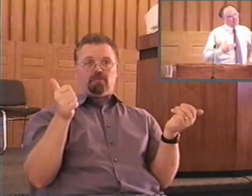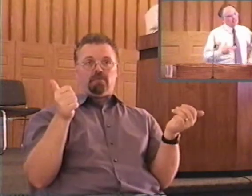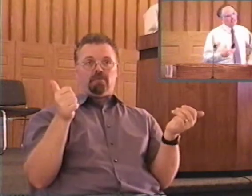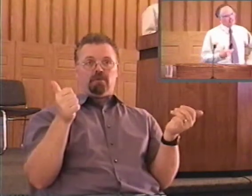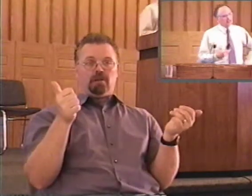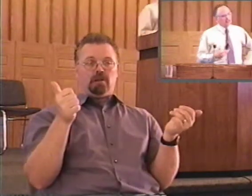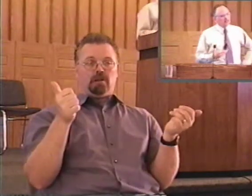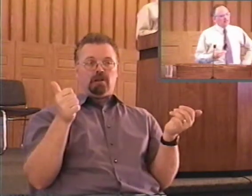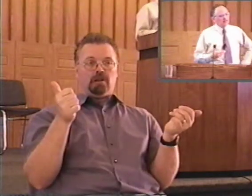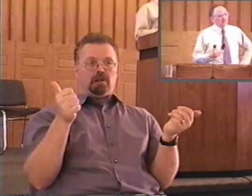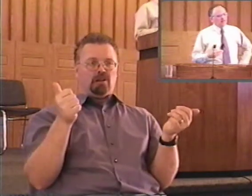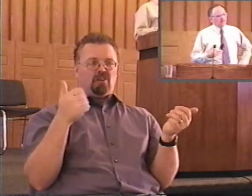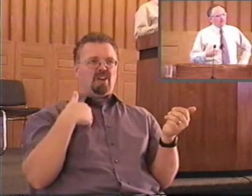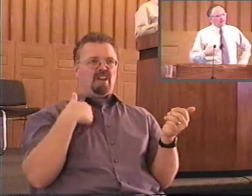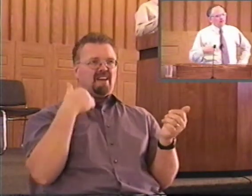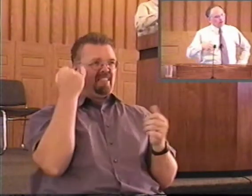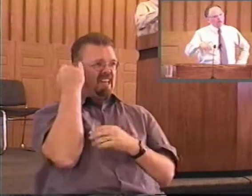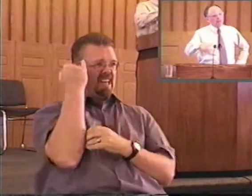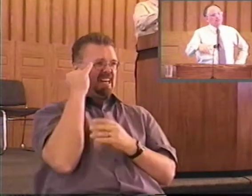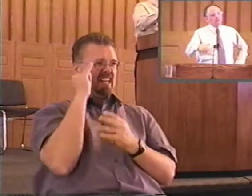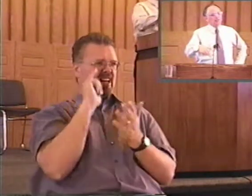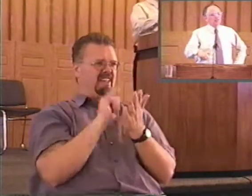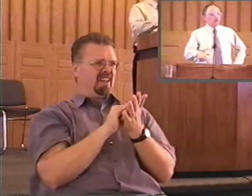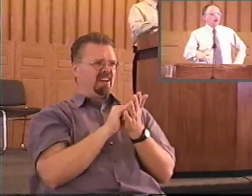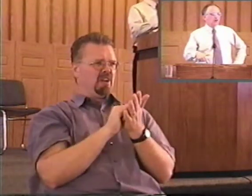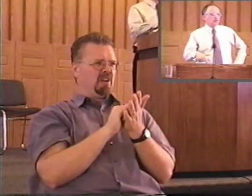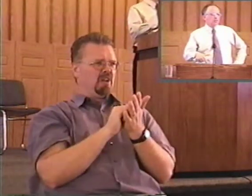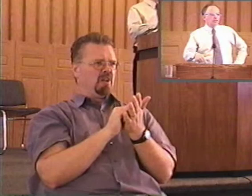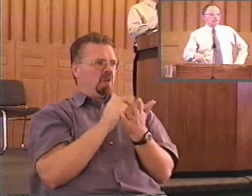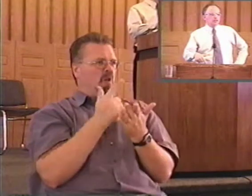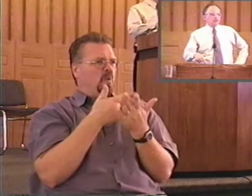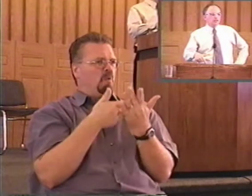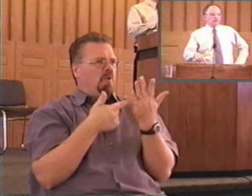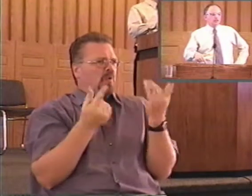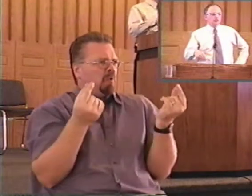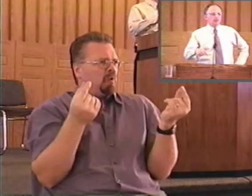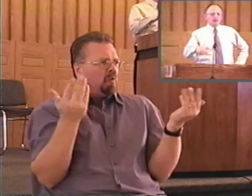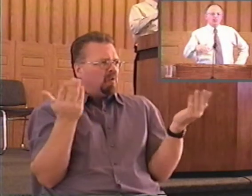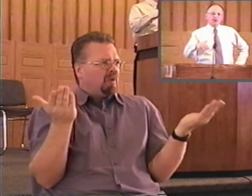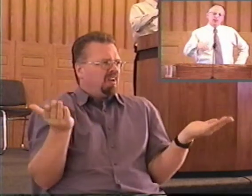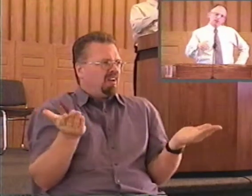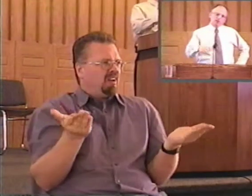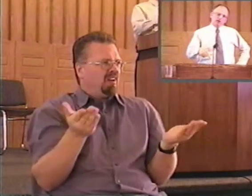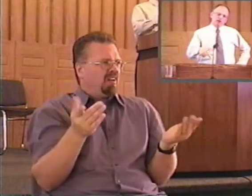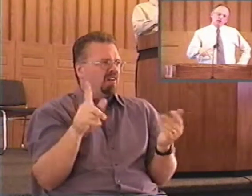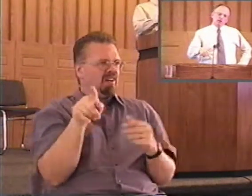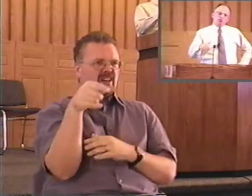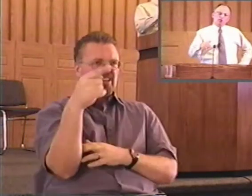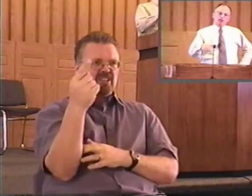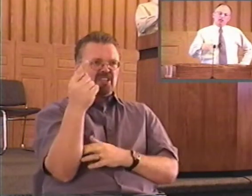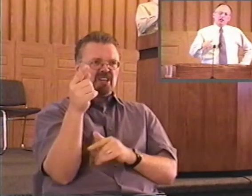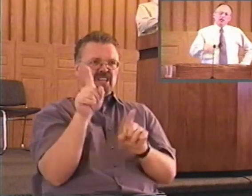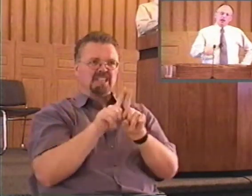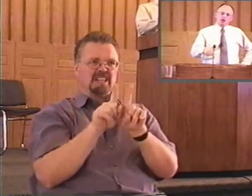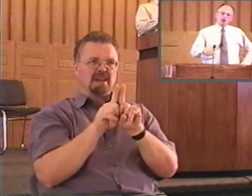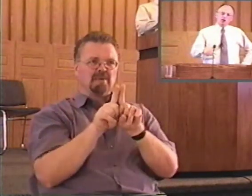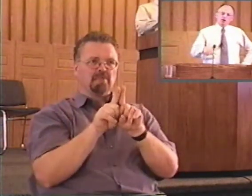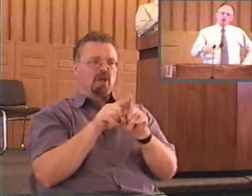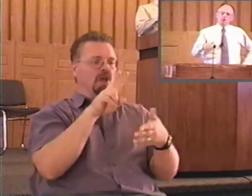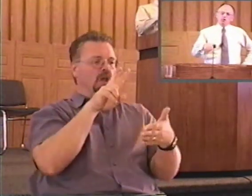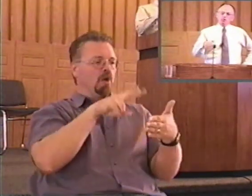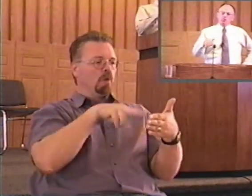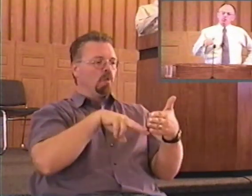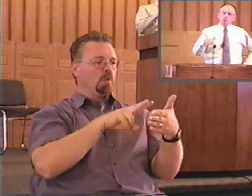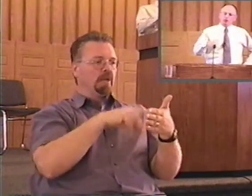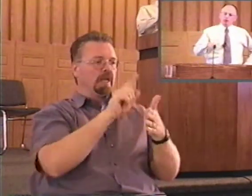it gets a sense that what we do in here is nothing different than reading